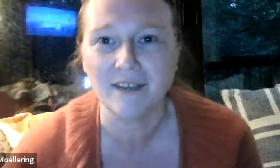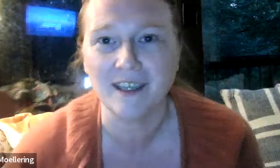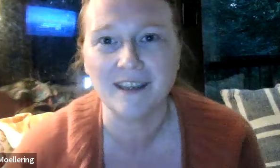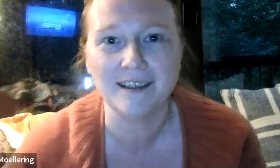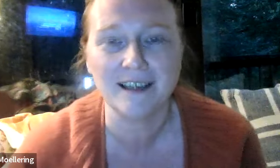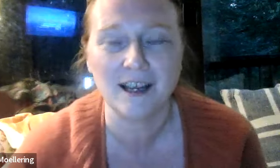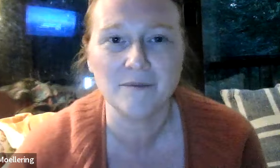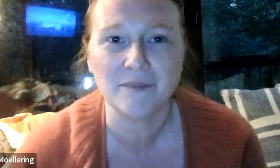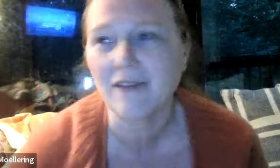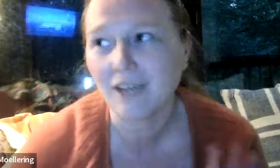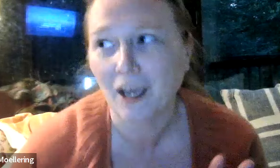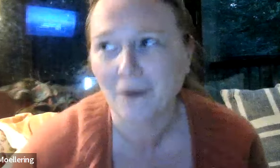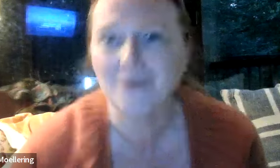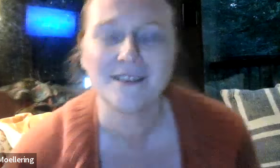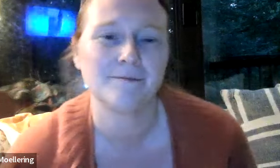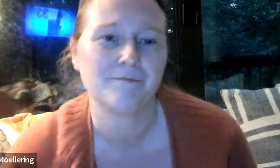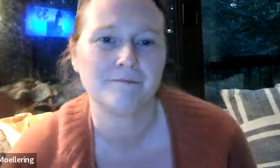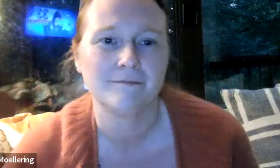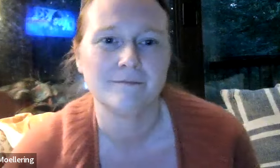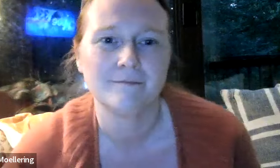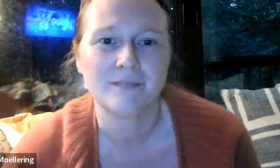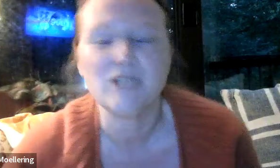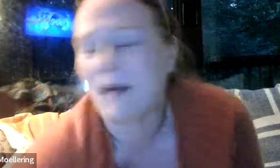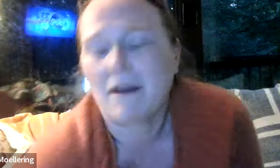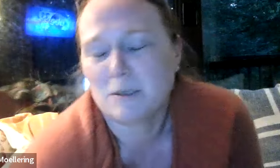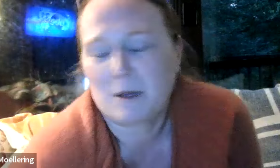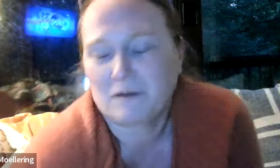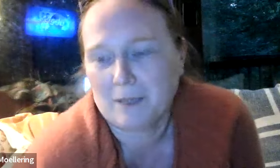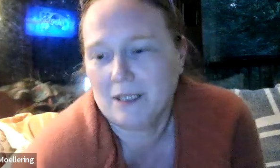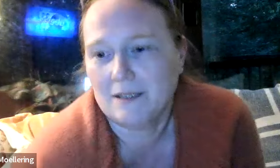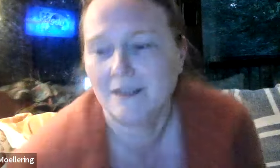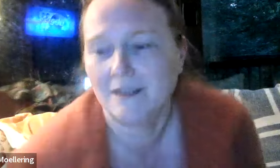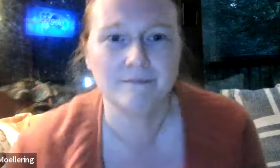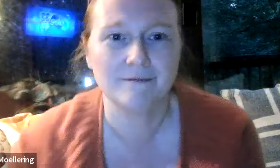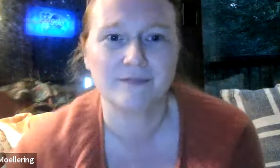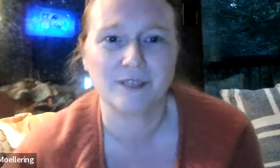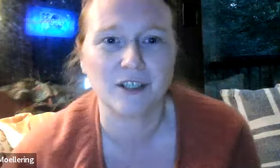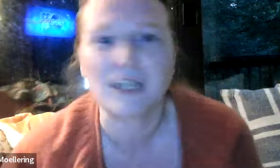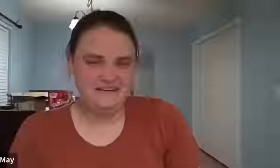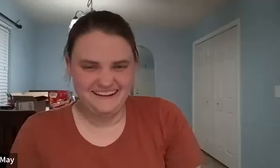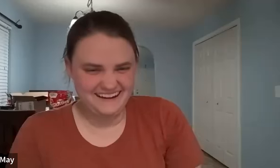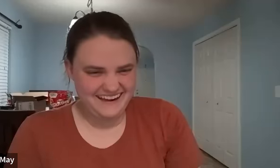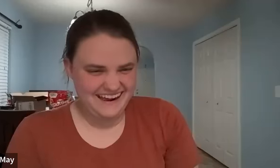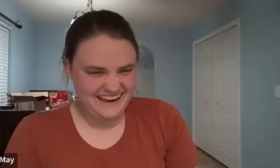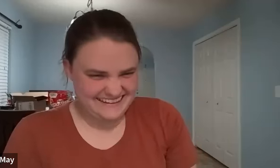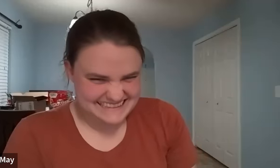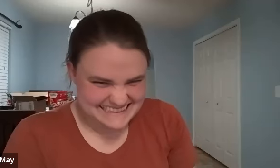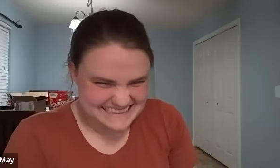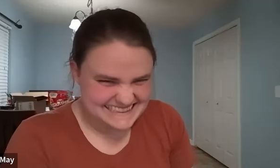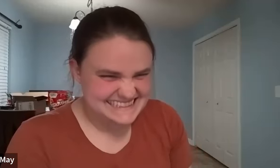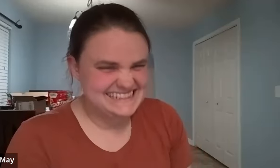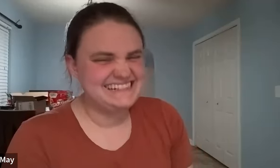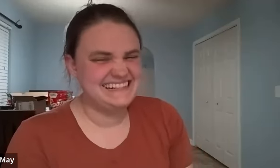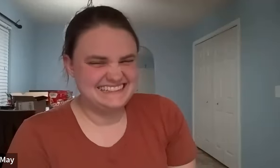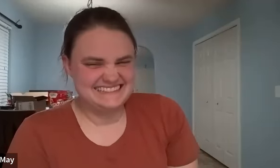of it, you know, have a go. You don't have to spell Philippians. Or like Deuteronomy, I can't spell that either, probably,